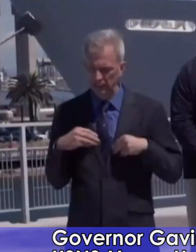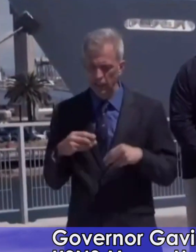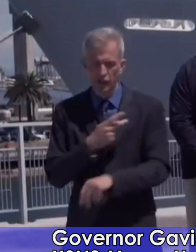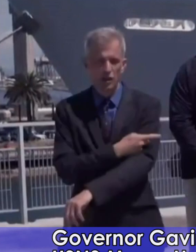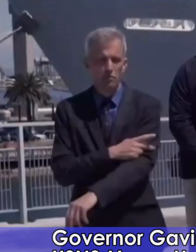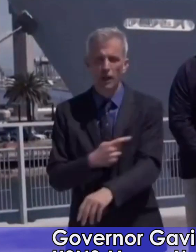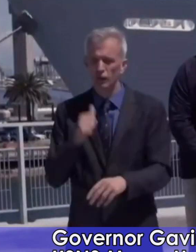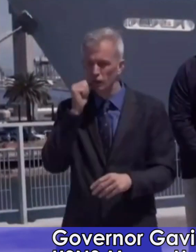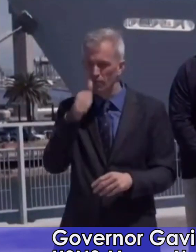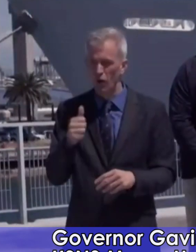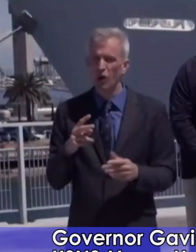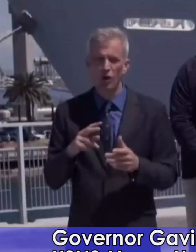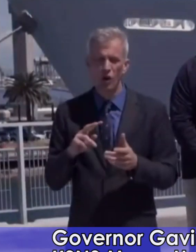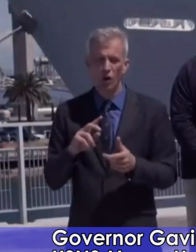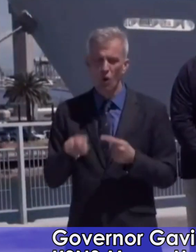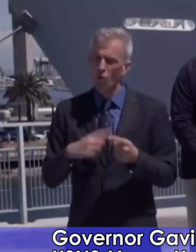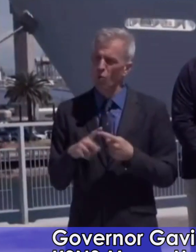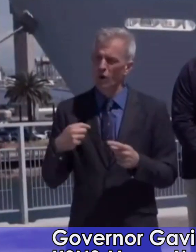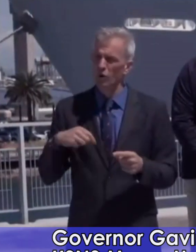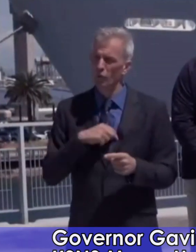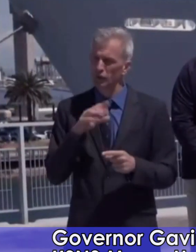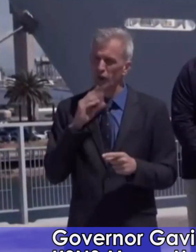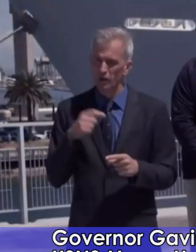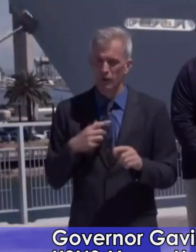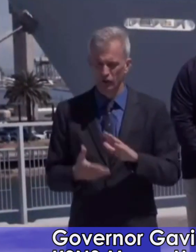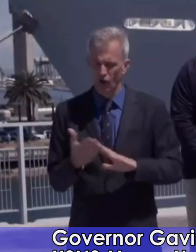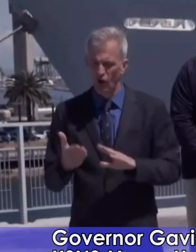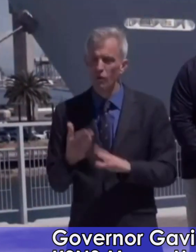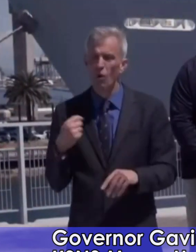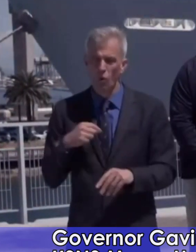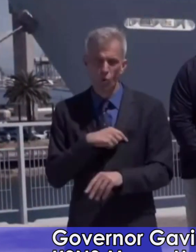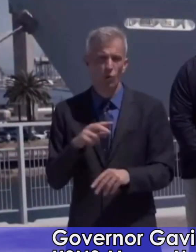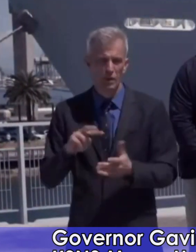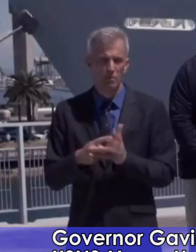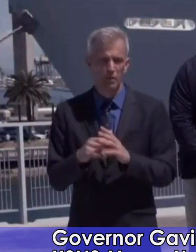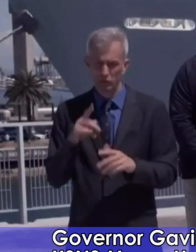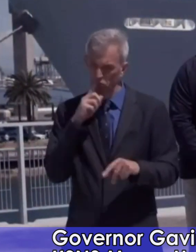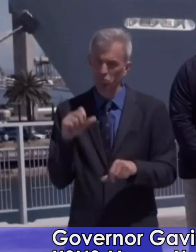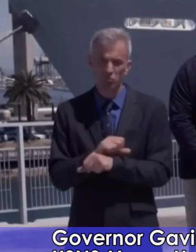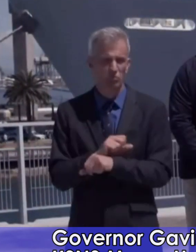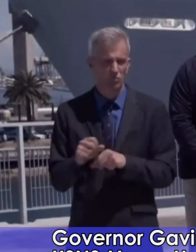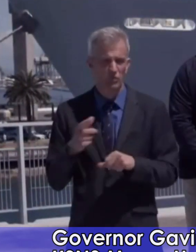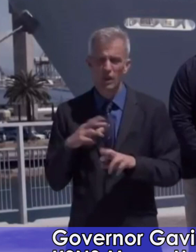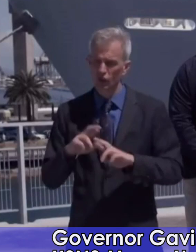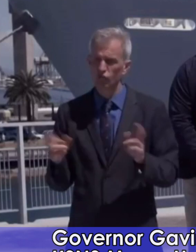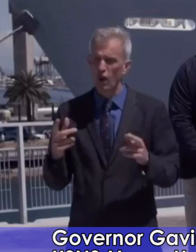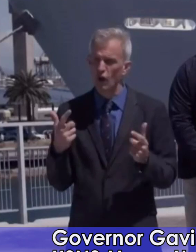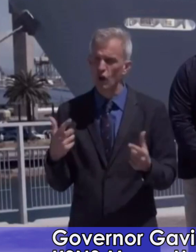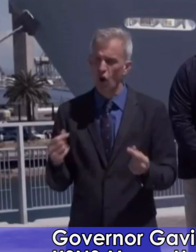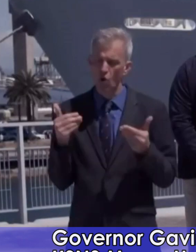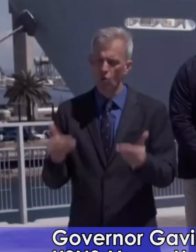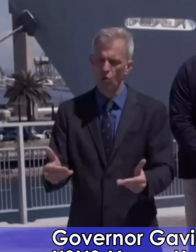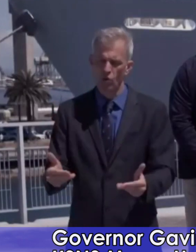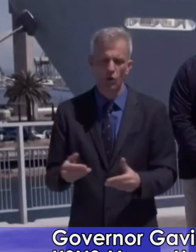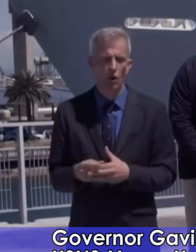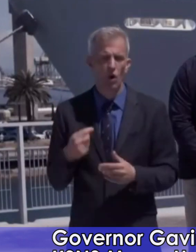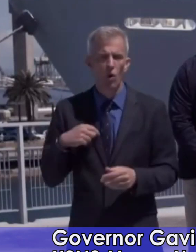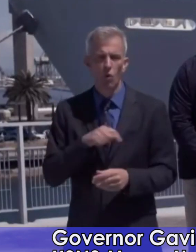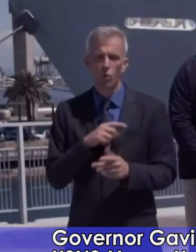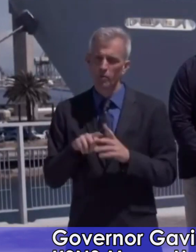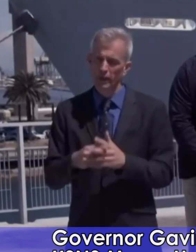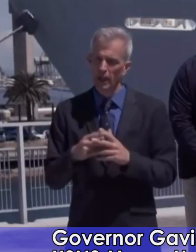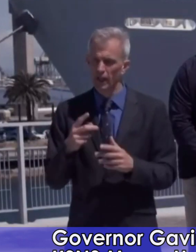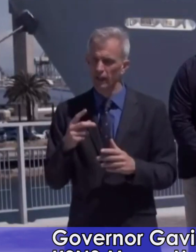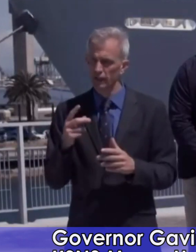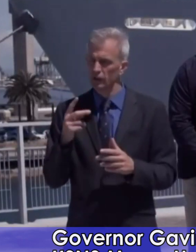that quite literally, allowing us to decompress the west of the LA County system, which is beginning to see those increases that